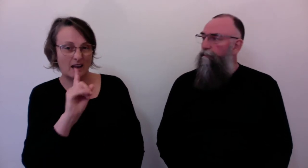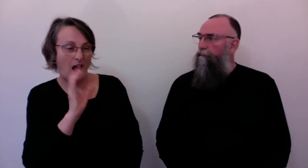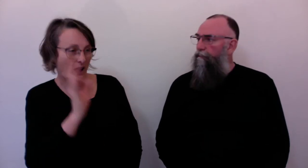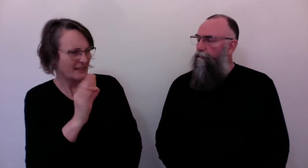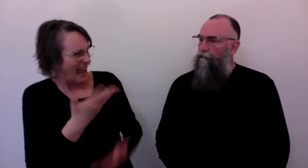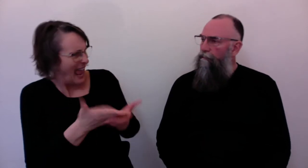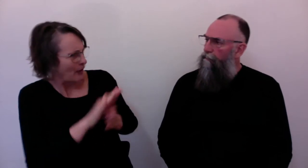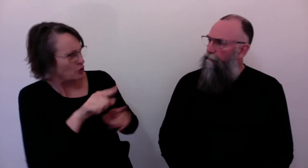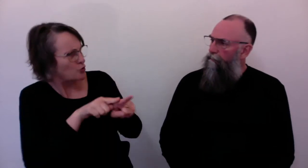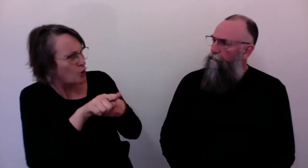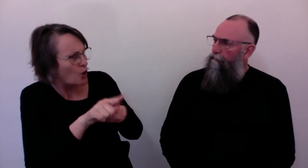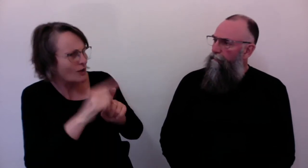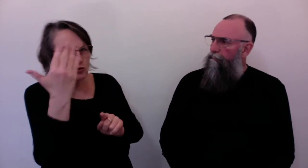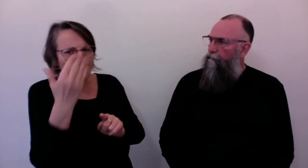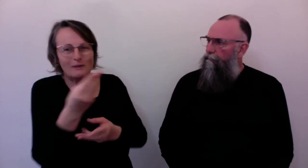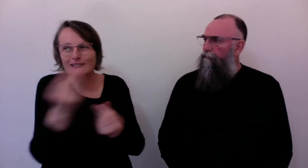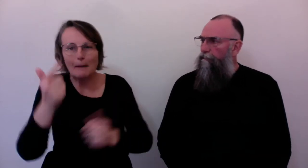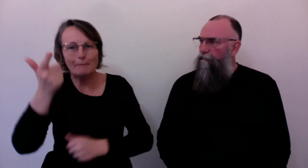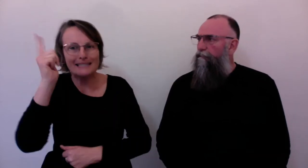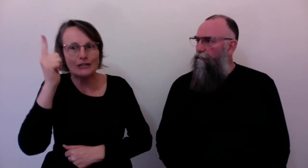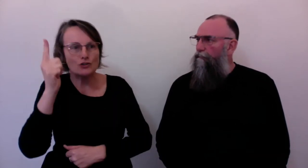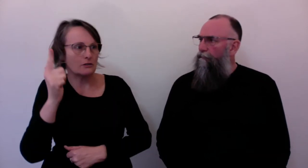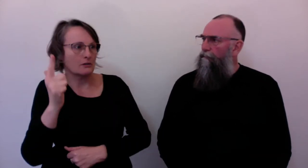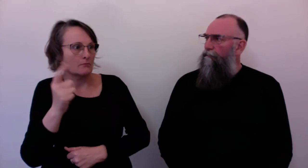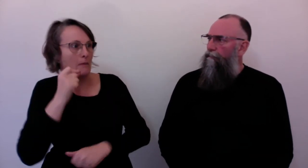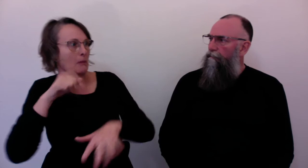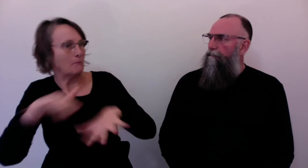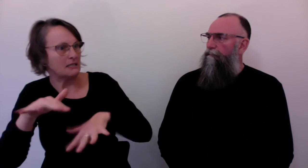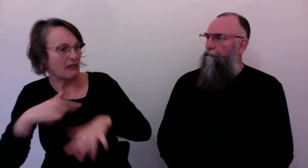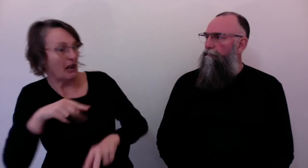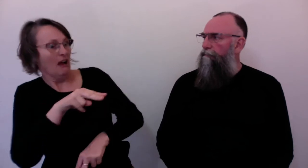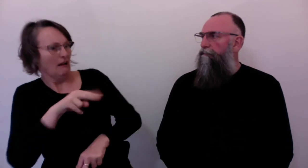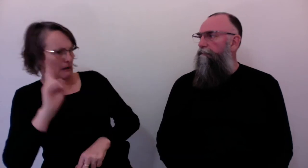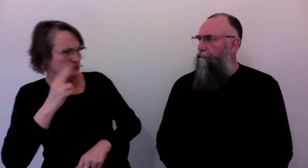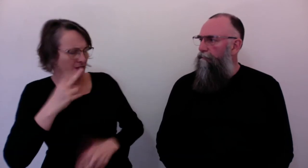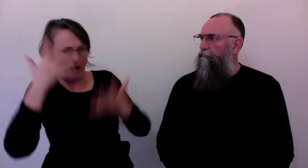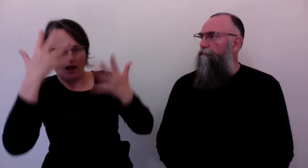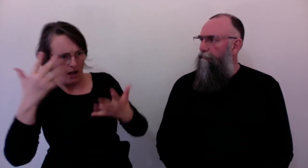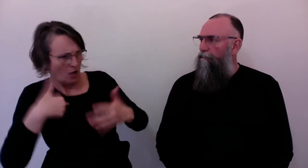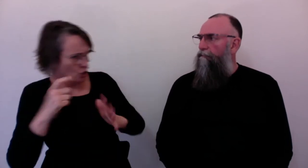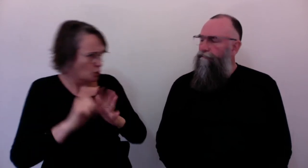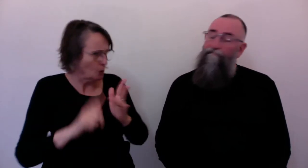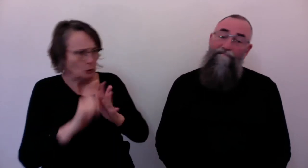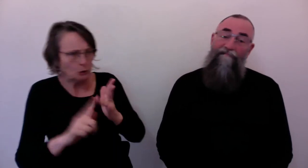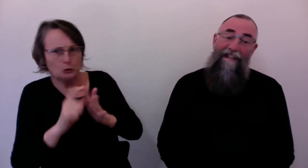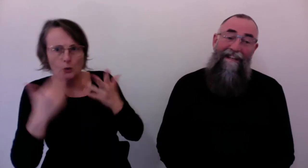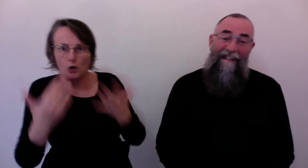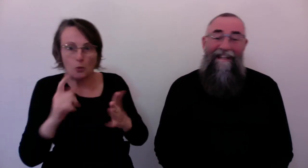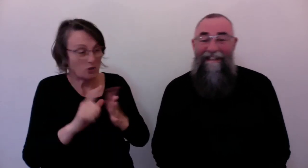to update on skills. They go, oh, I'm busy enough and now I've got a kid who's deaf. This is a nightmare. So that's it. That's what I mean. Oh, we're going to